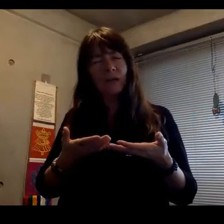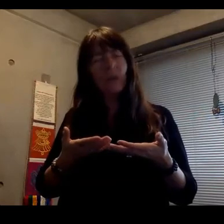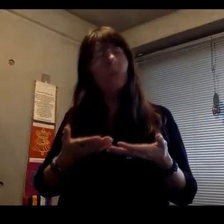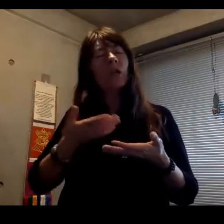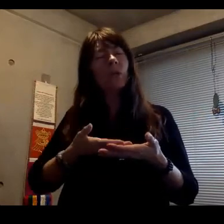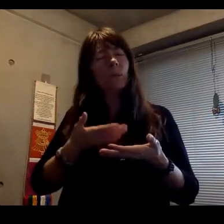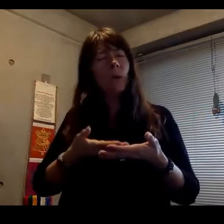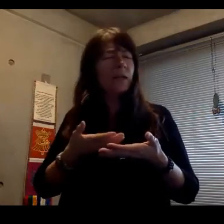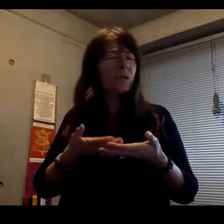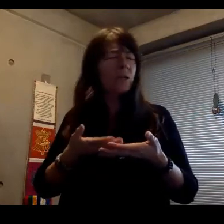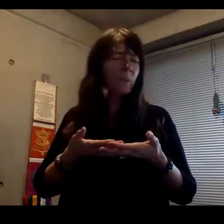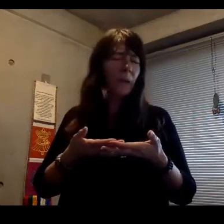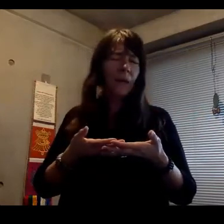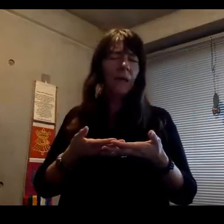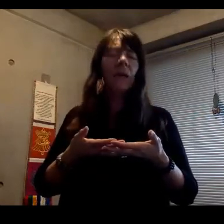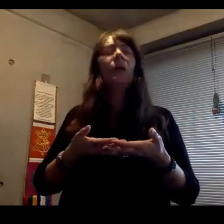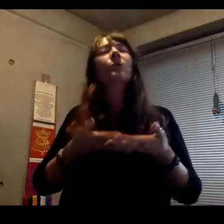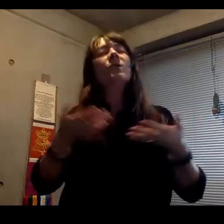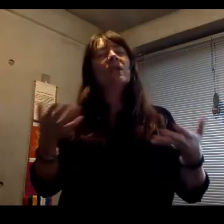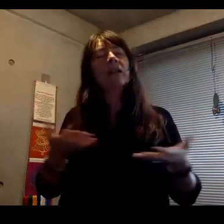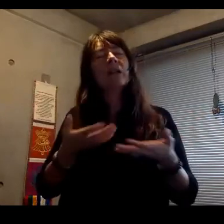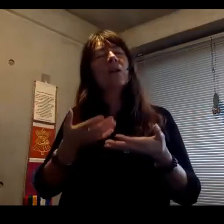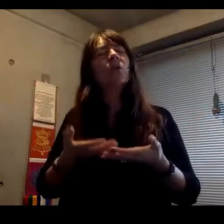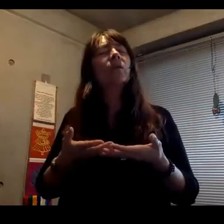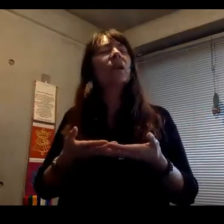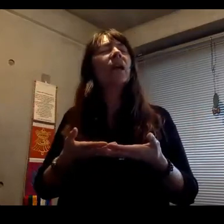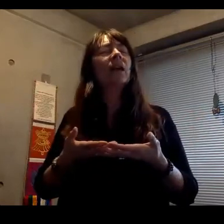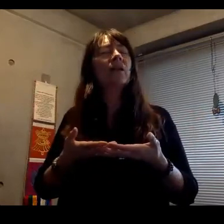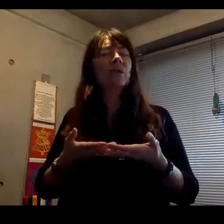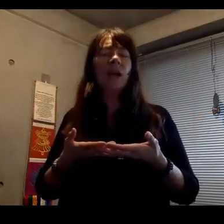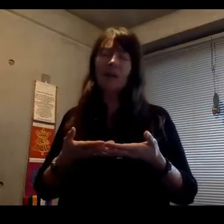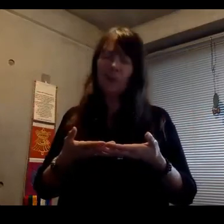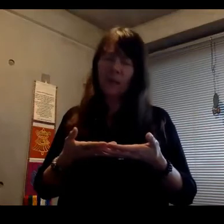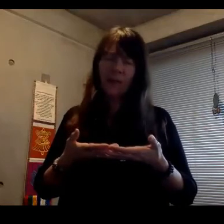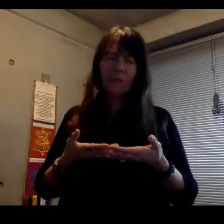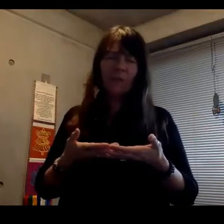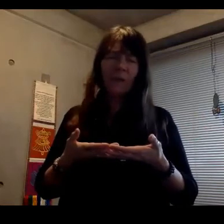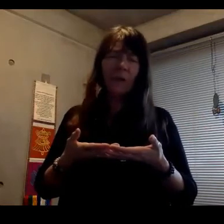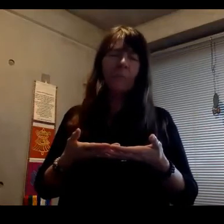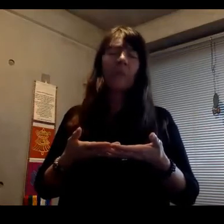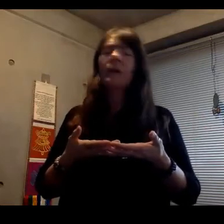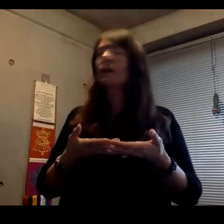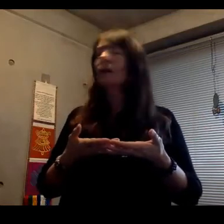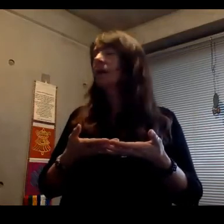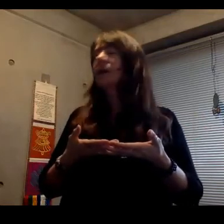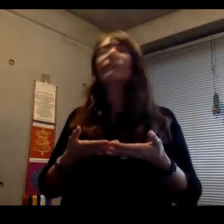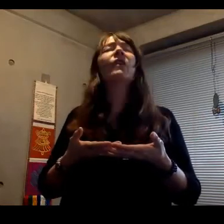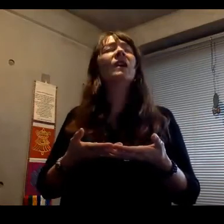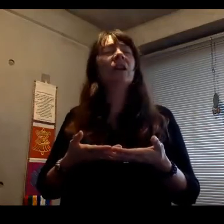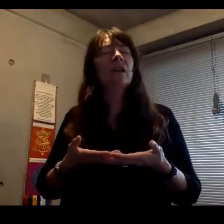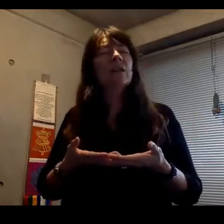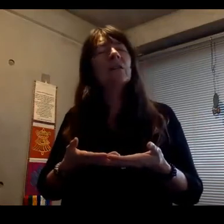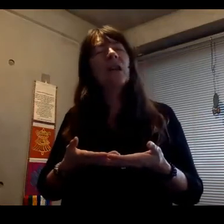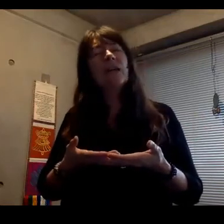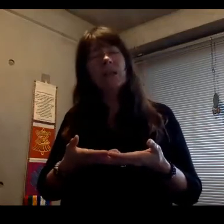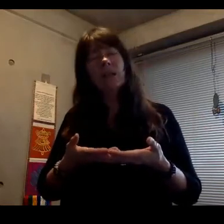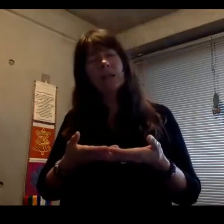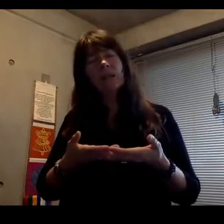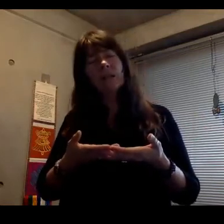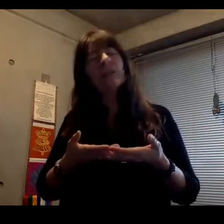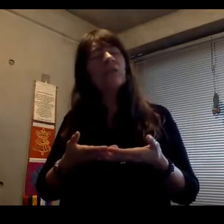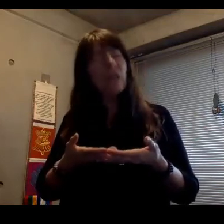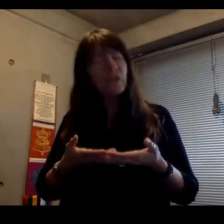price, without a human price to pay, which is letting go of the life. And your life is is fun. It's